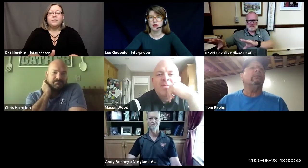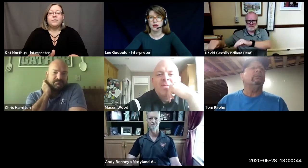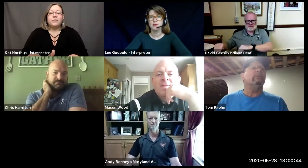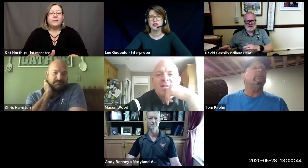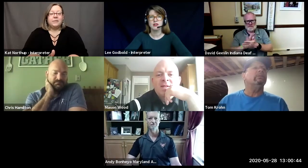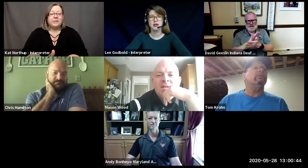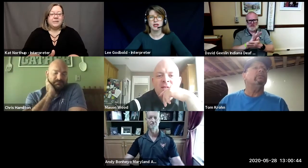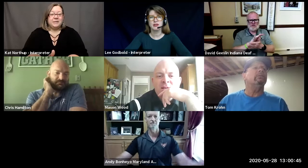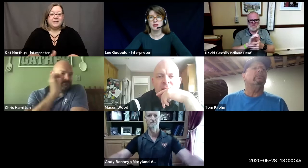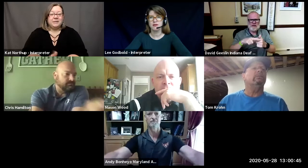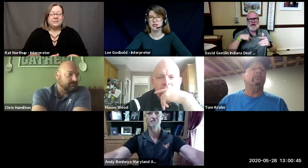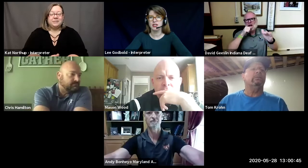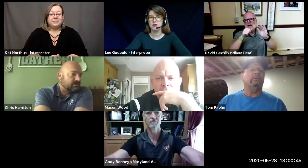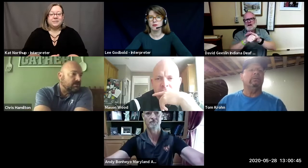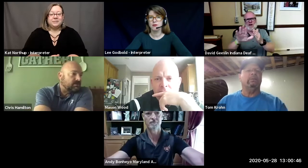Okay, please go ahead and stop video.